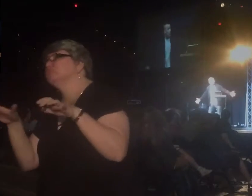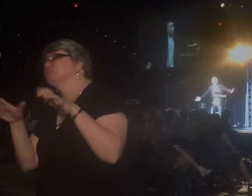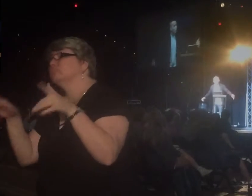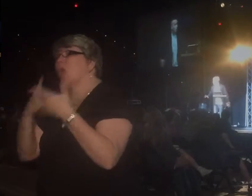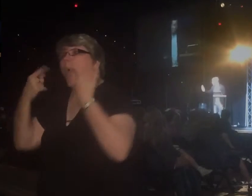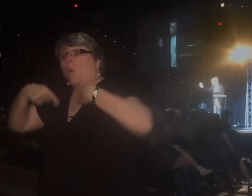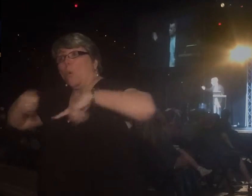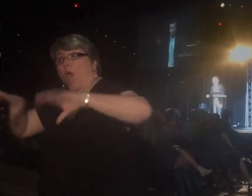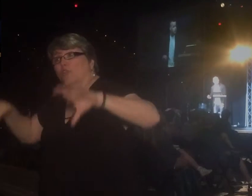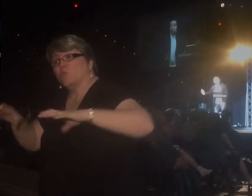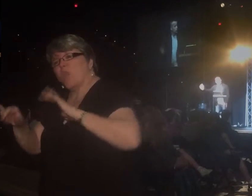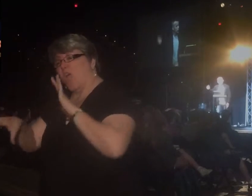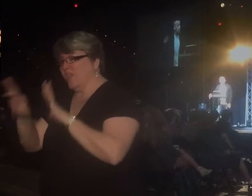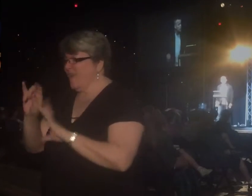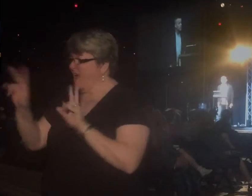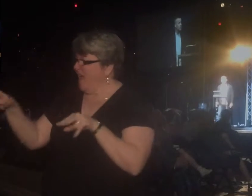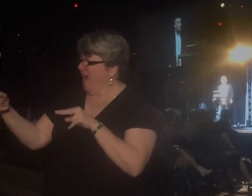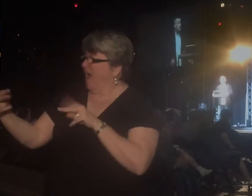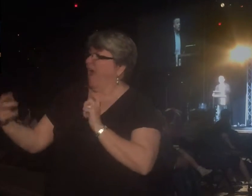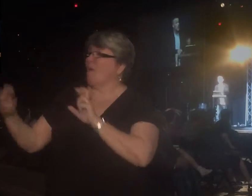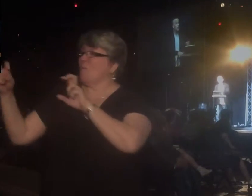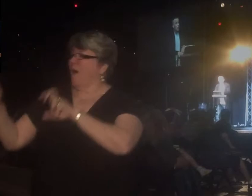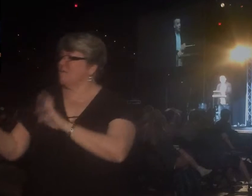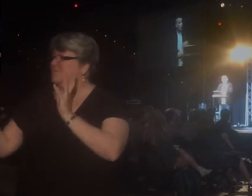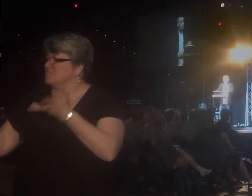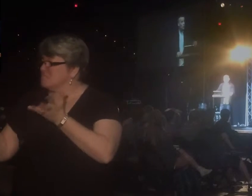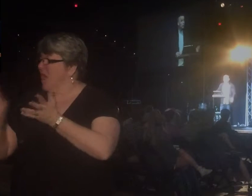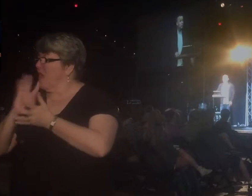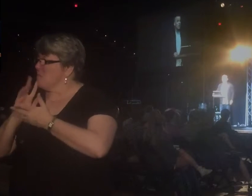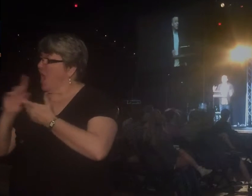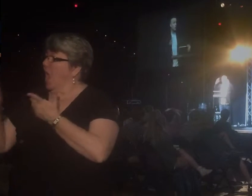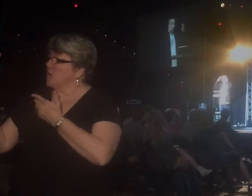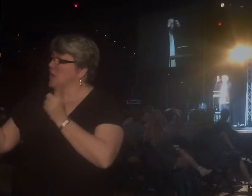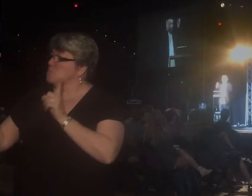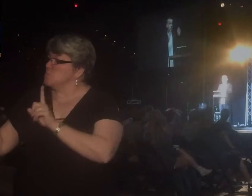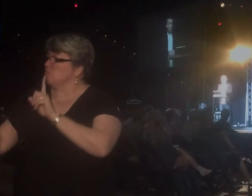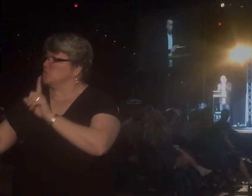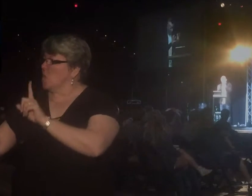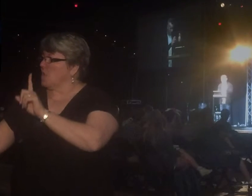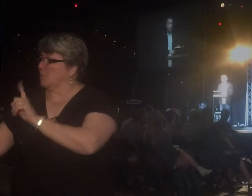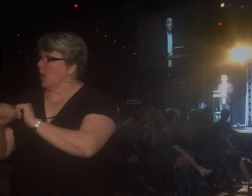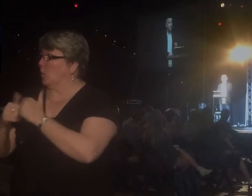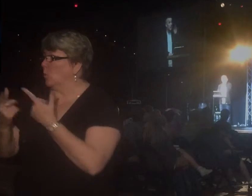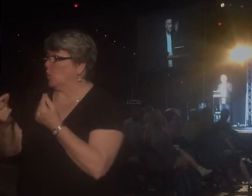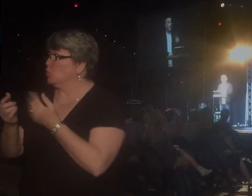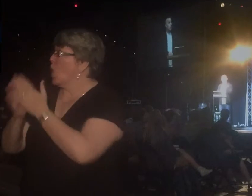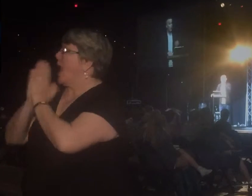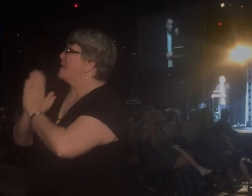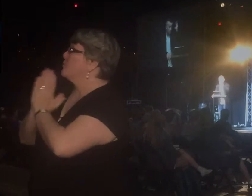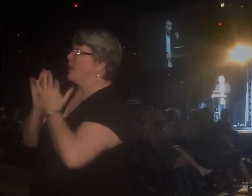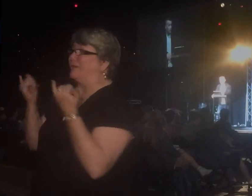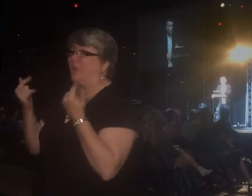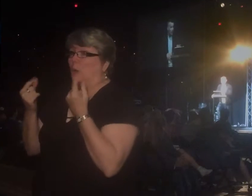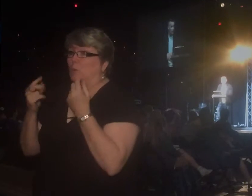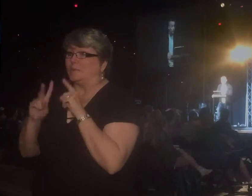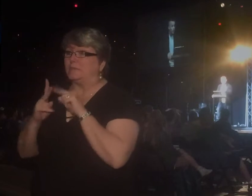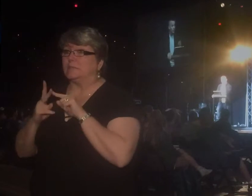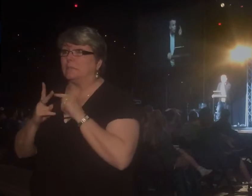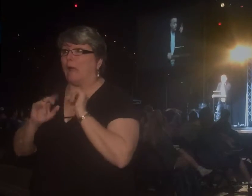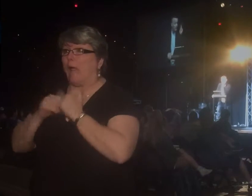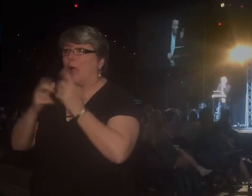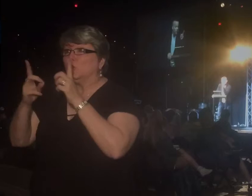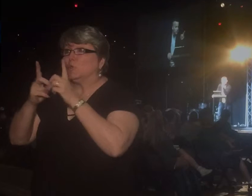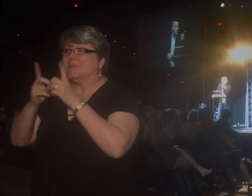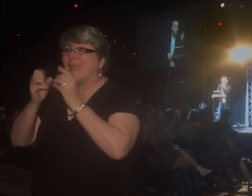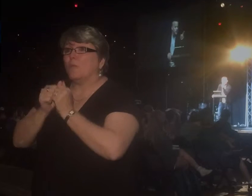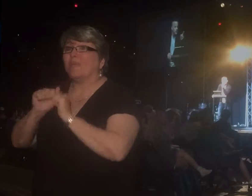all that stuff, and while you're doing it, you find someone you really want to spend time with, and you go, I want to move towards that person. What should I do? I prayed about it, Ben. Now what? Step 2 is how do